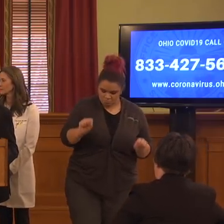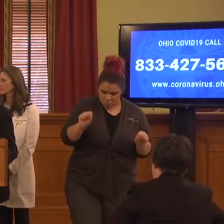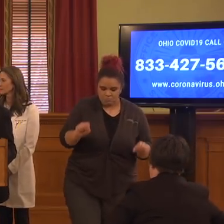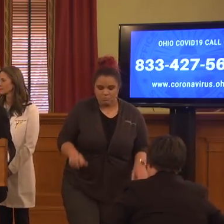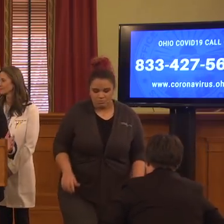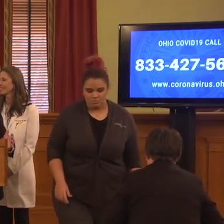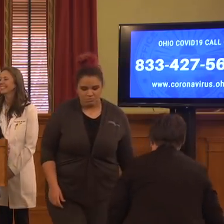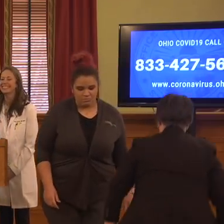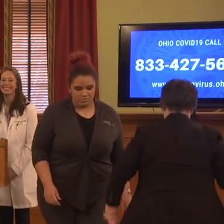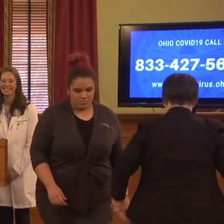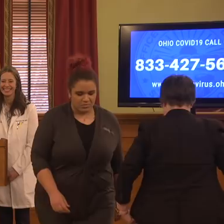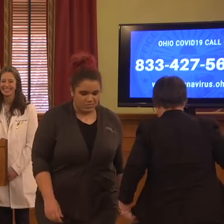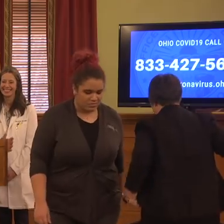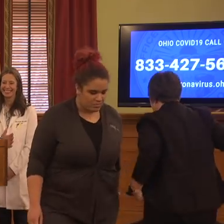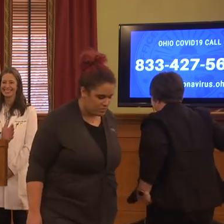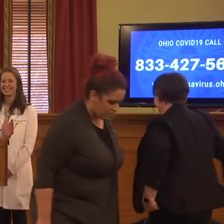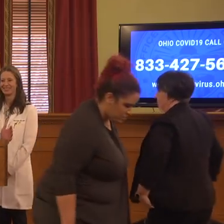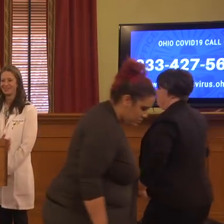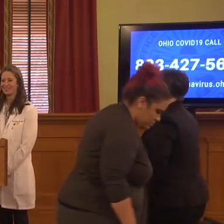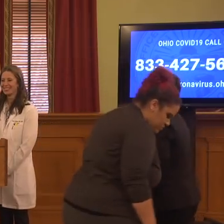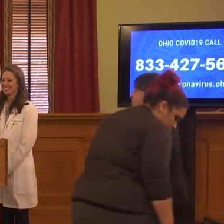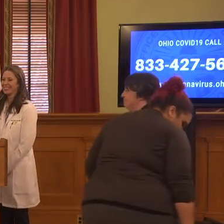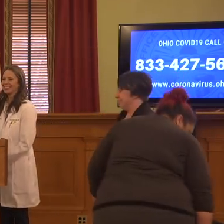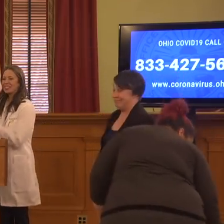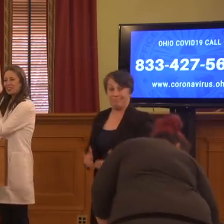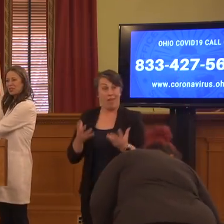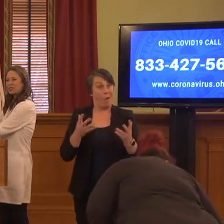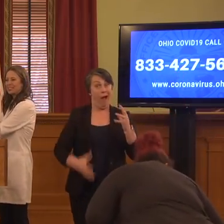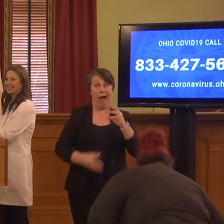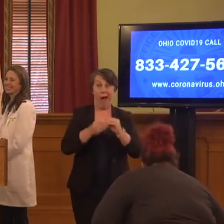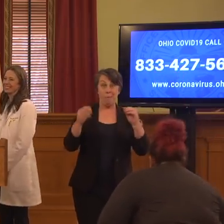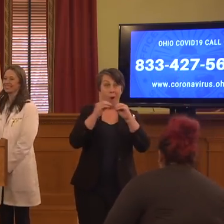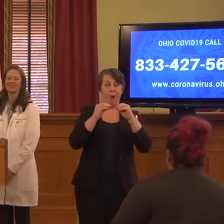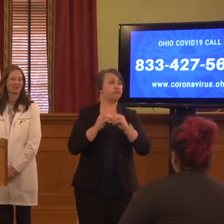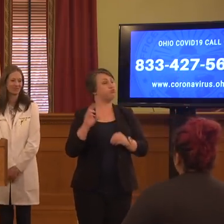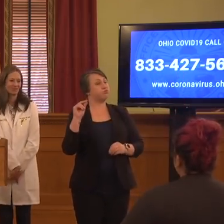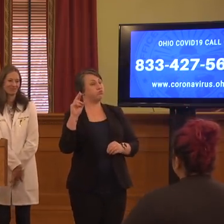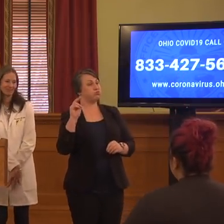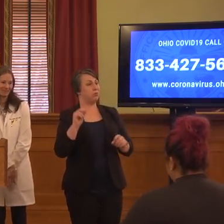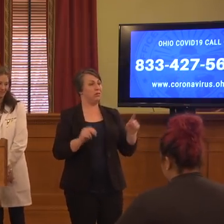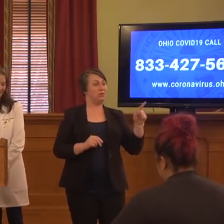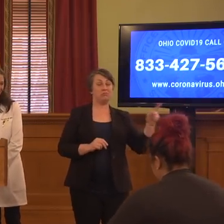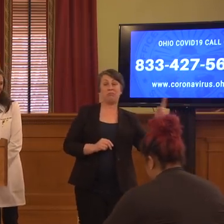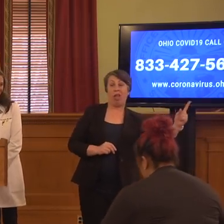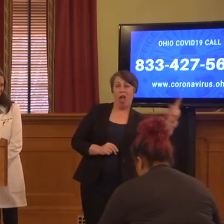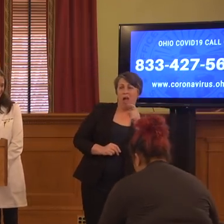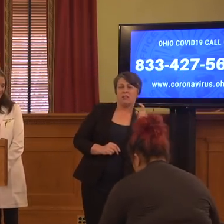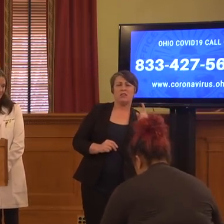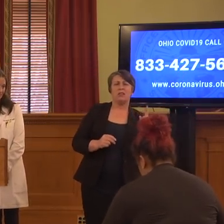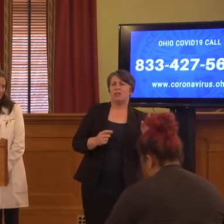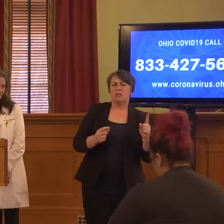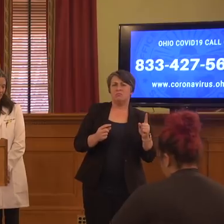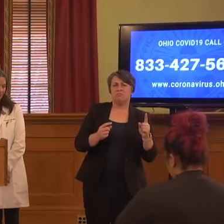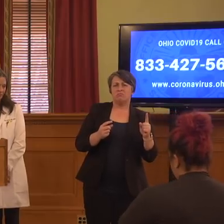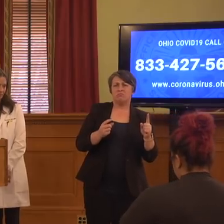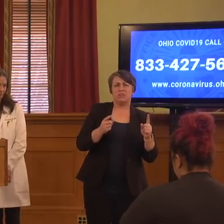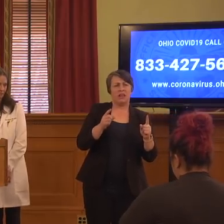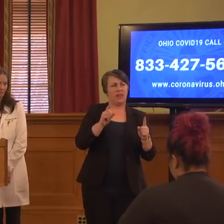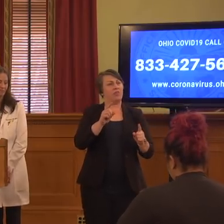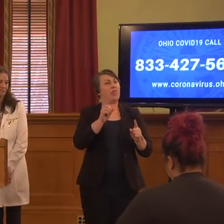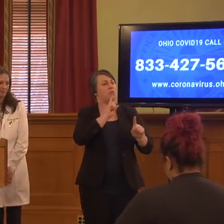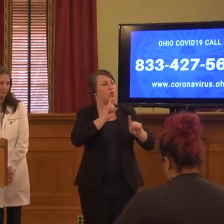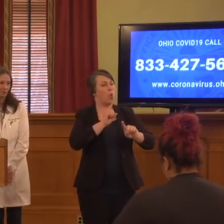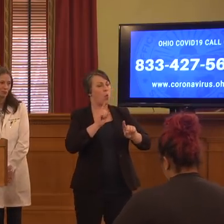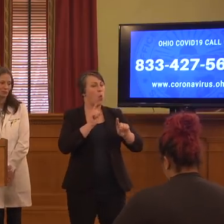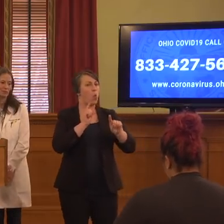that? No, I think that's a good summary. Okay, good. For an end to the mass gatherings, have